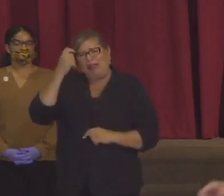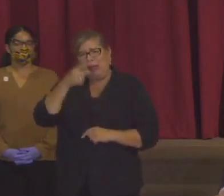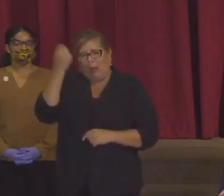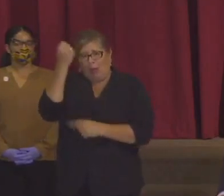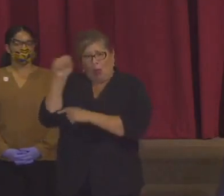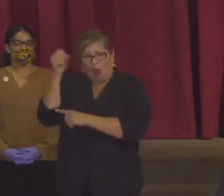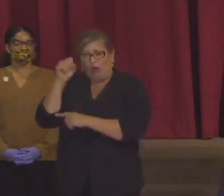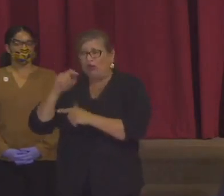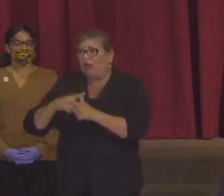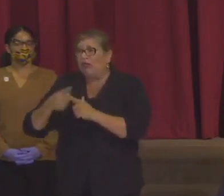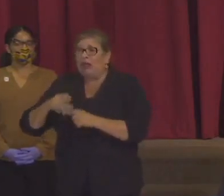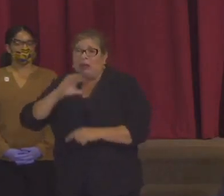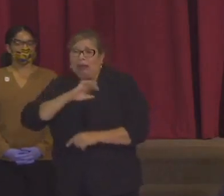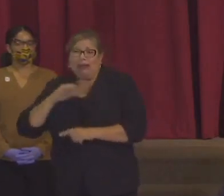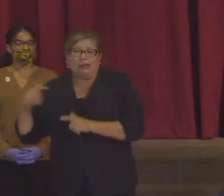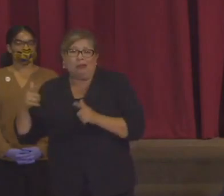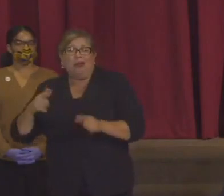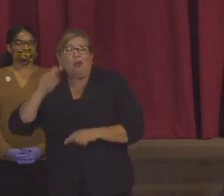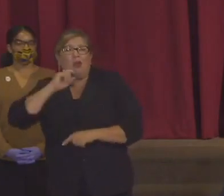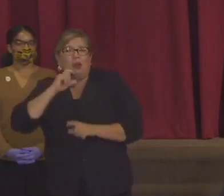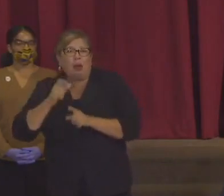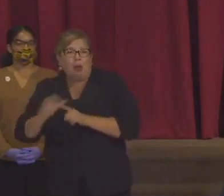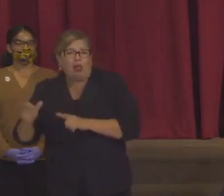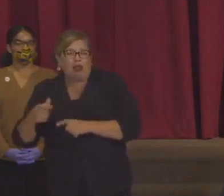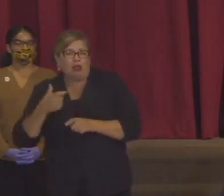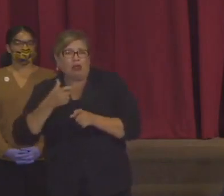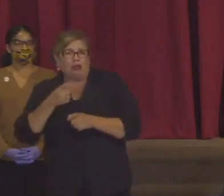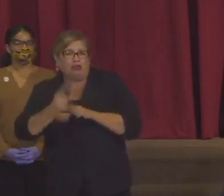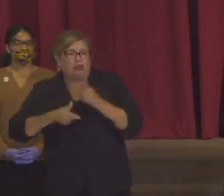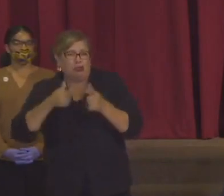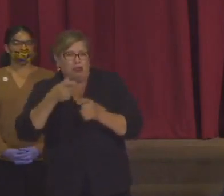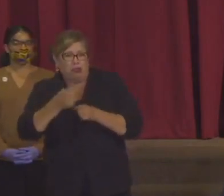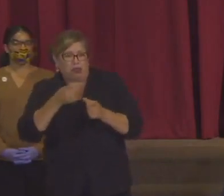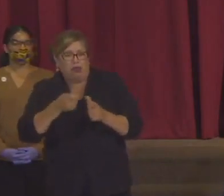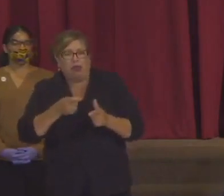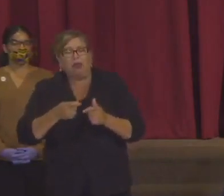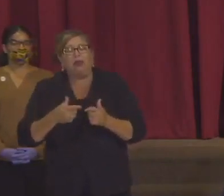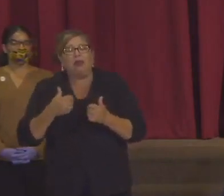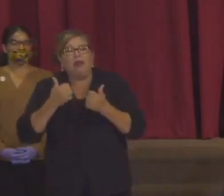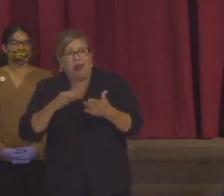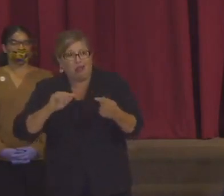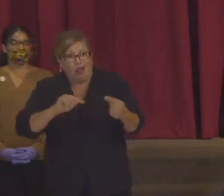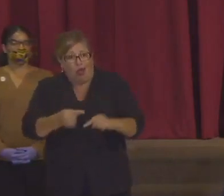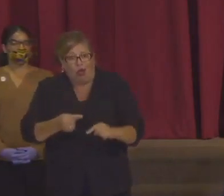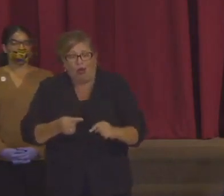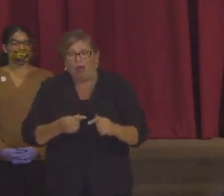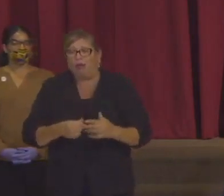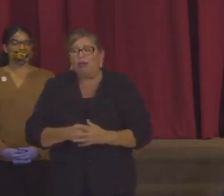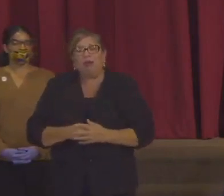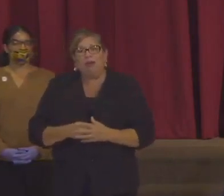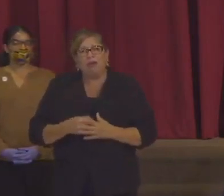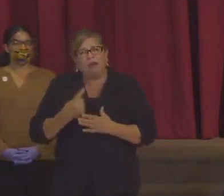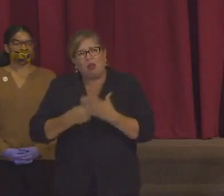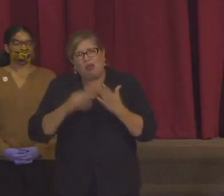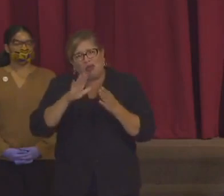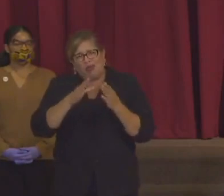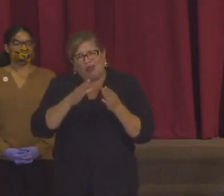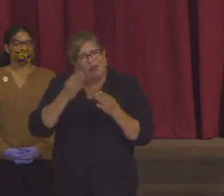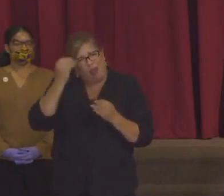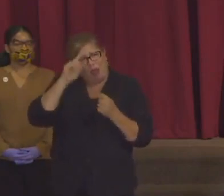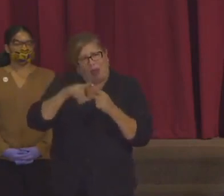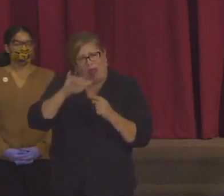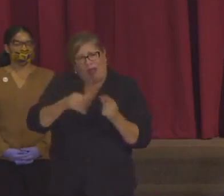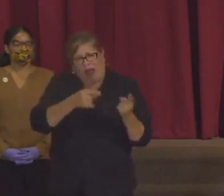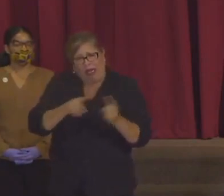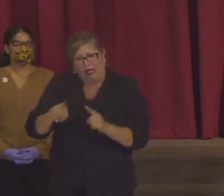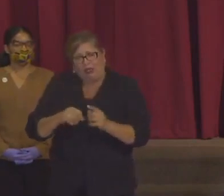specific issues related to those incidences, and I'm happy to get more details about those incidences. All across the